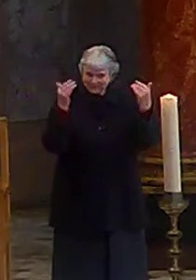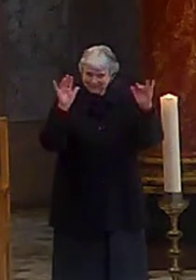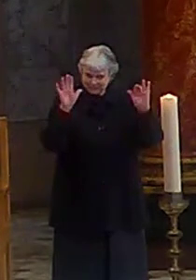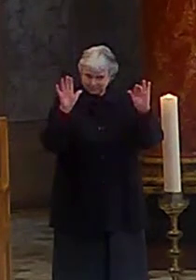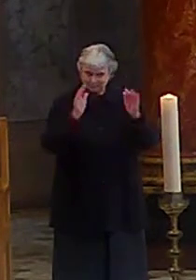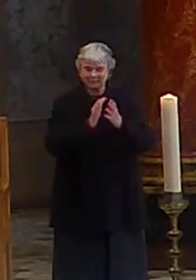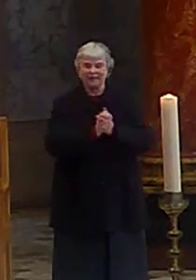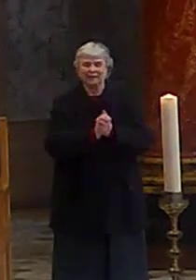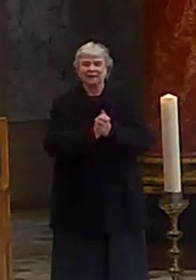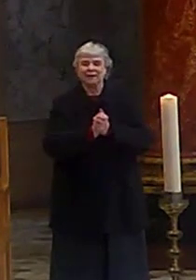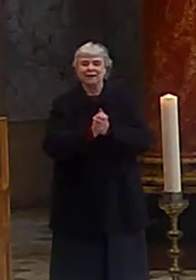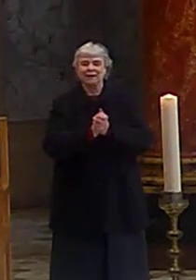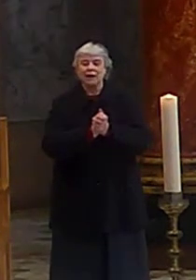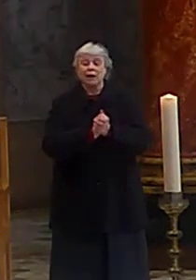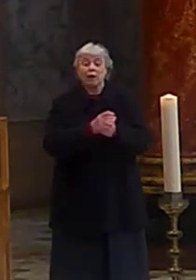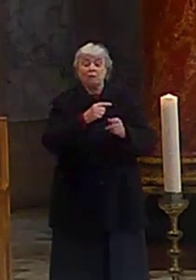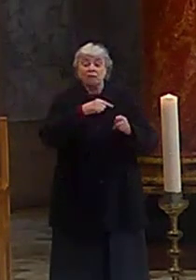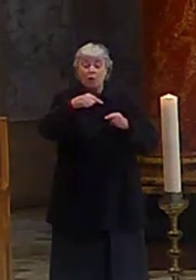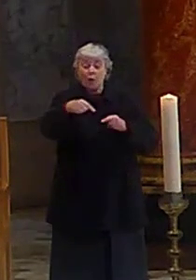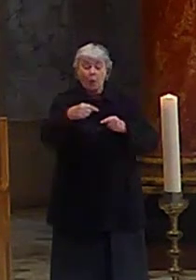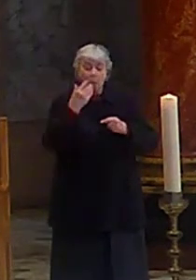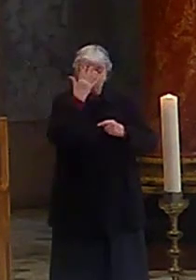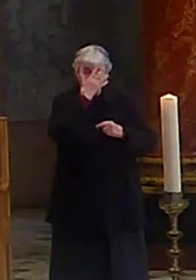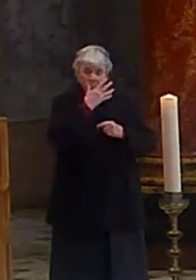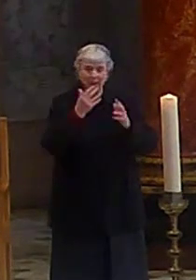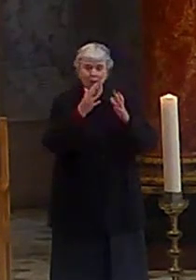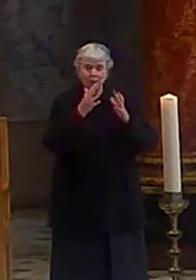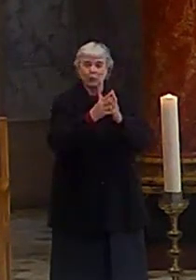for the rest of holy week